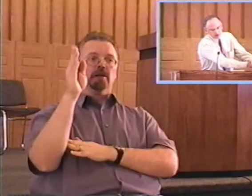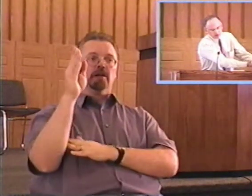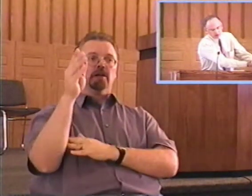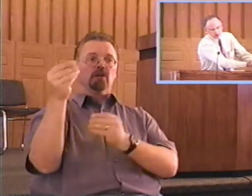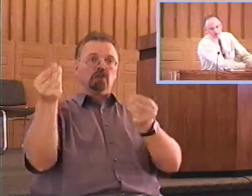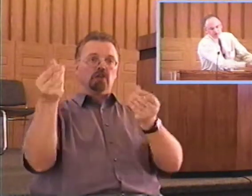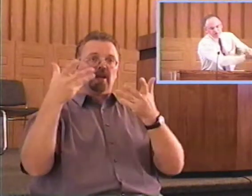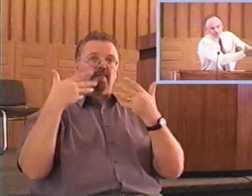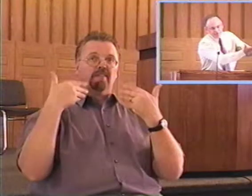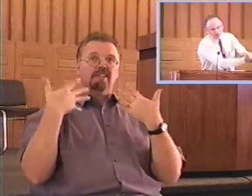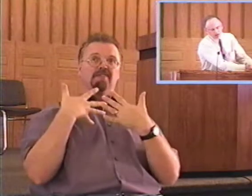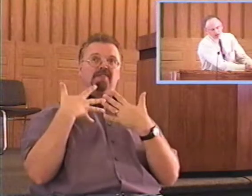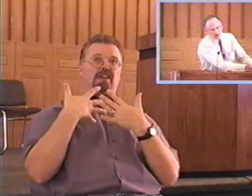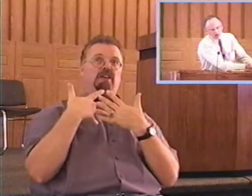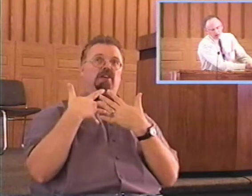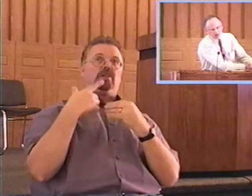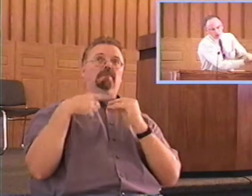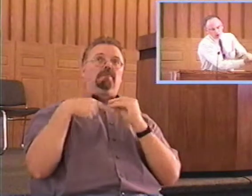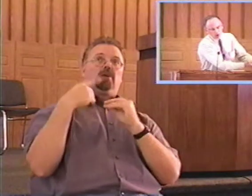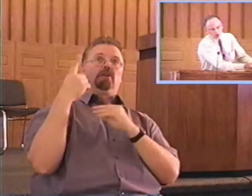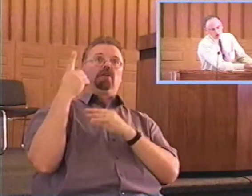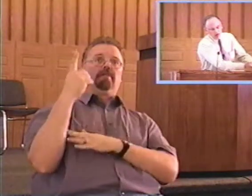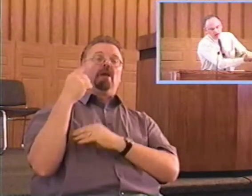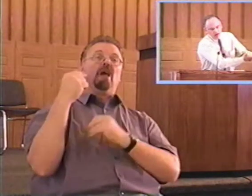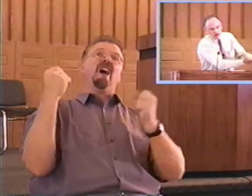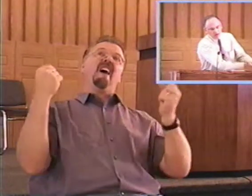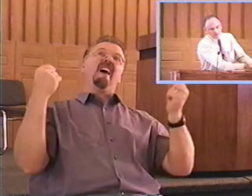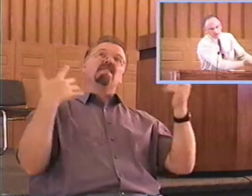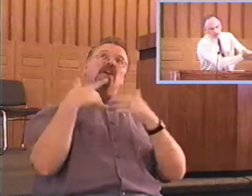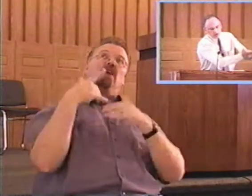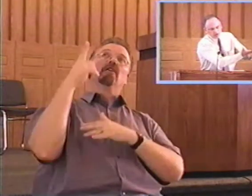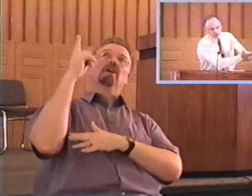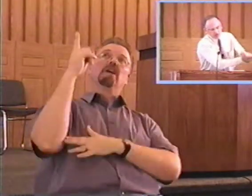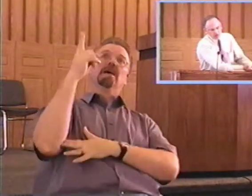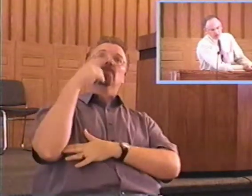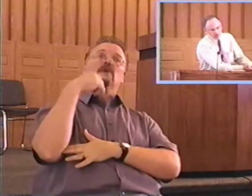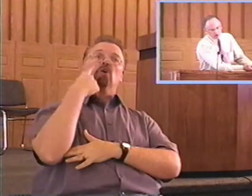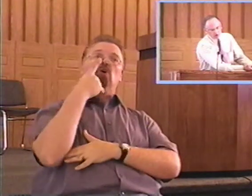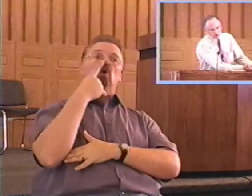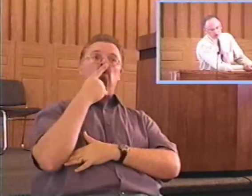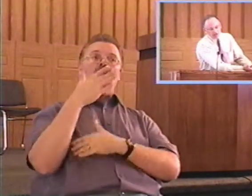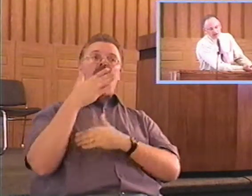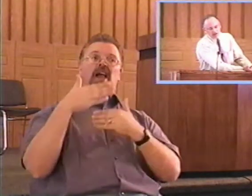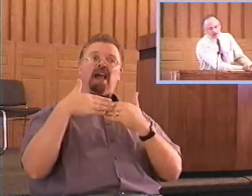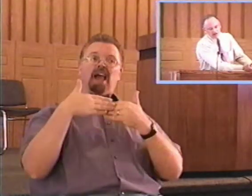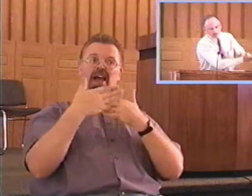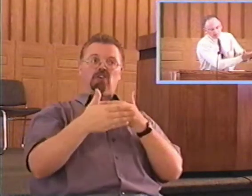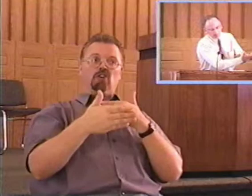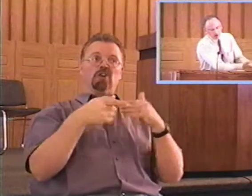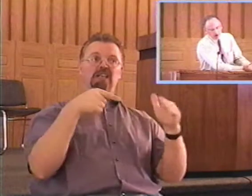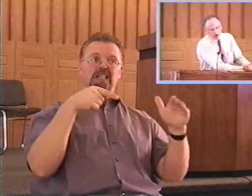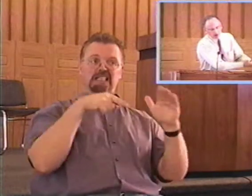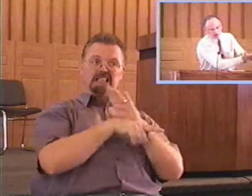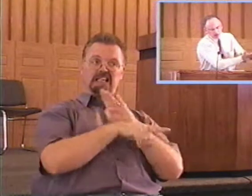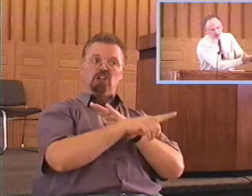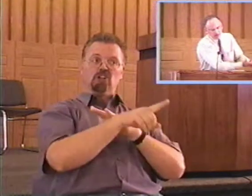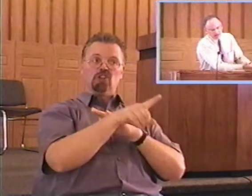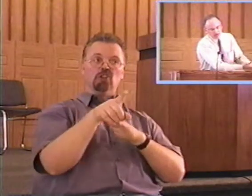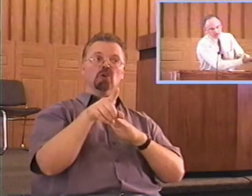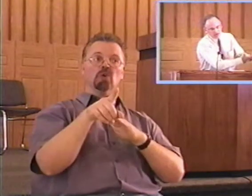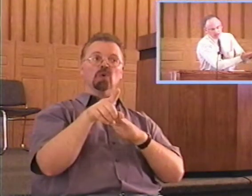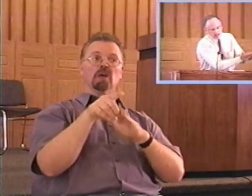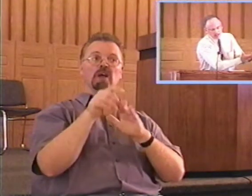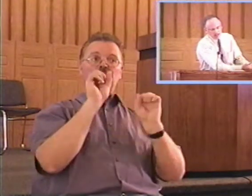fear within us. Fear him who, after he has killed, has the power